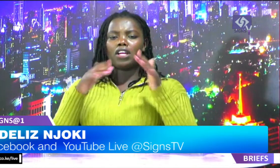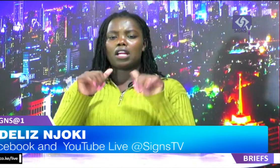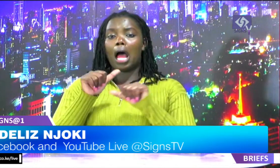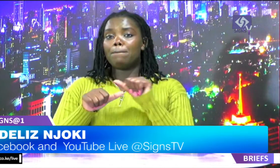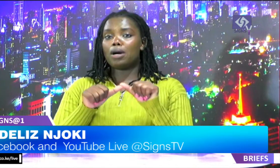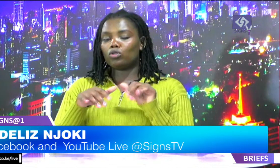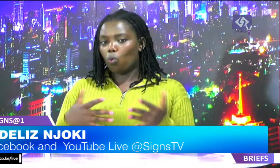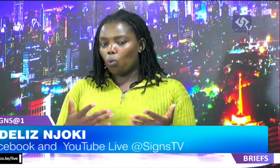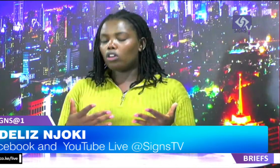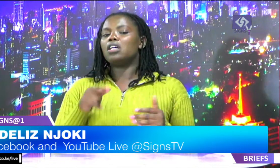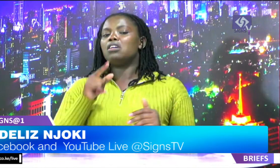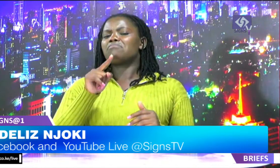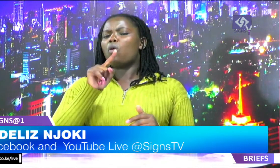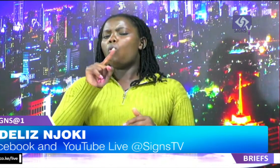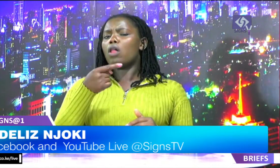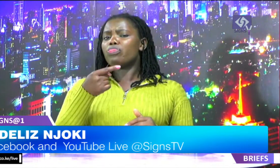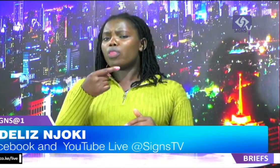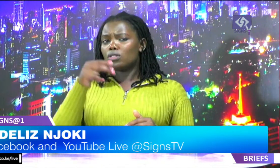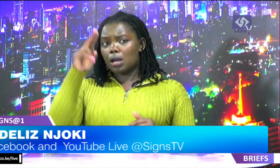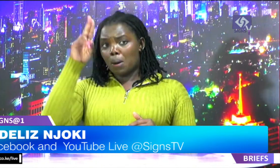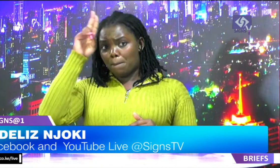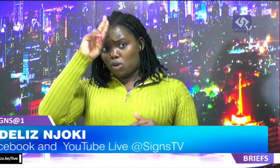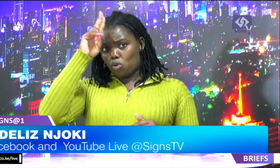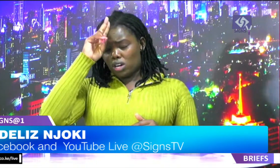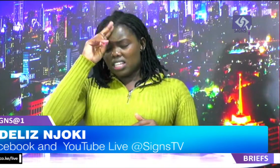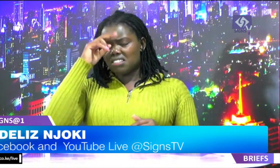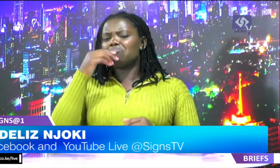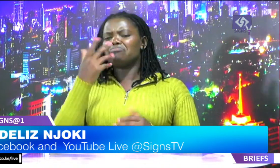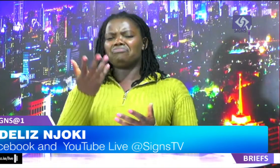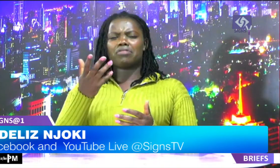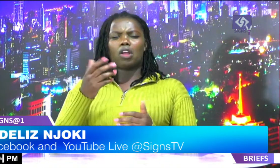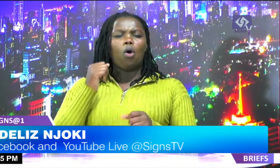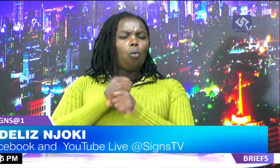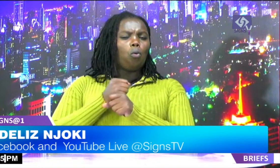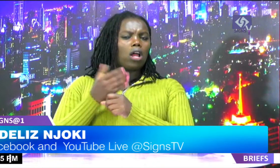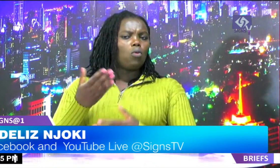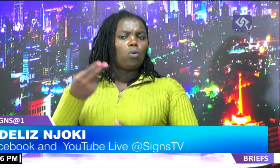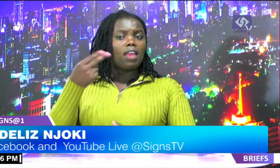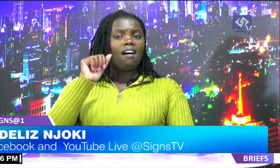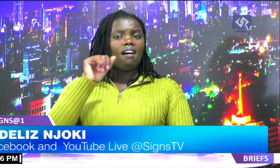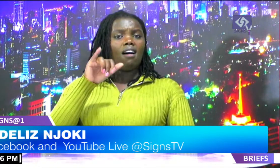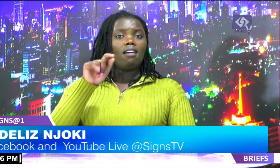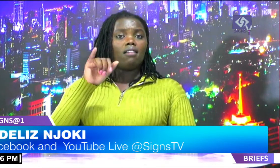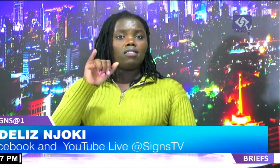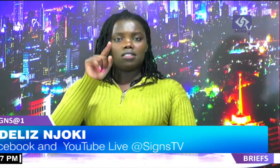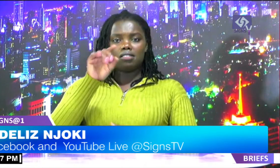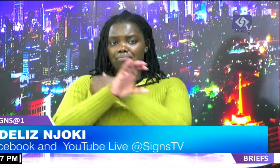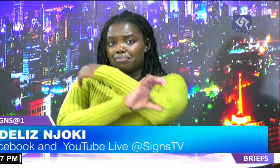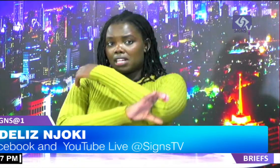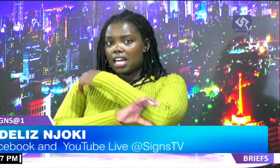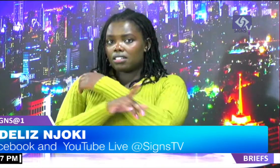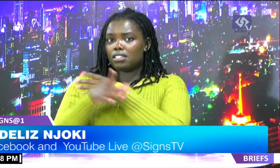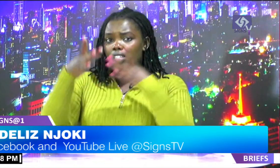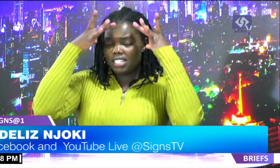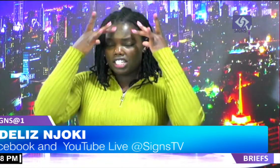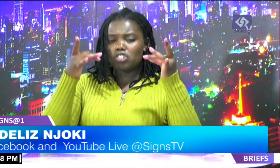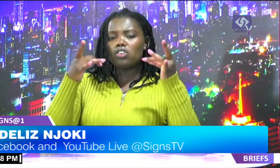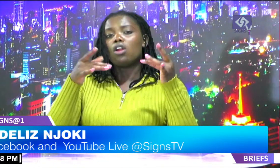where the National Assembly has approved the deployment of 1,000 police officers to Haiti.